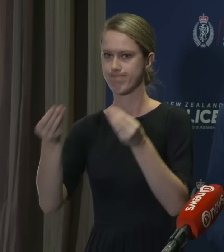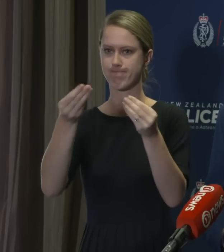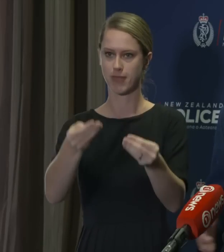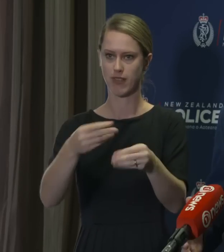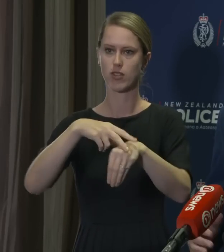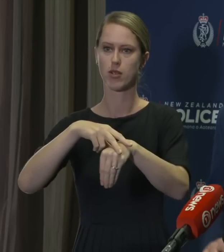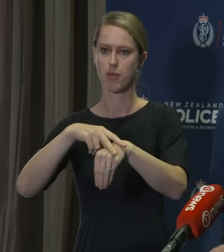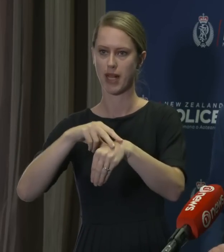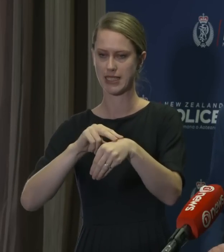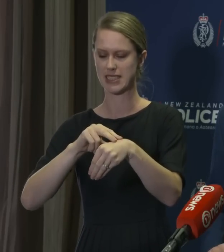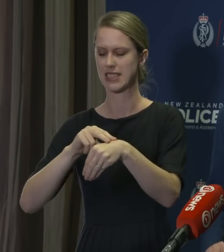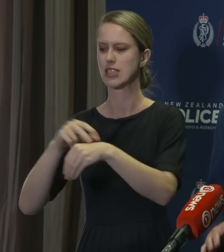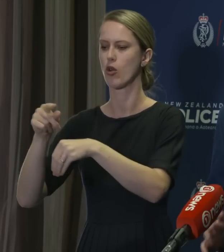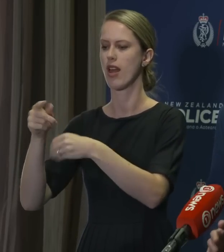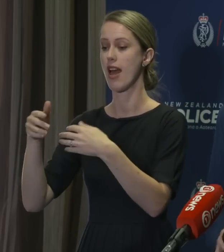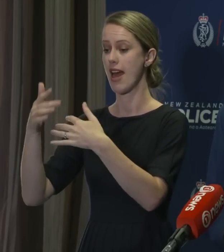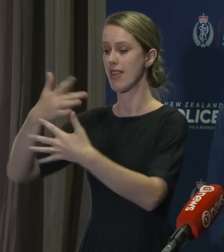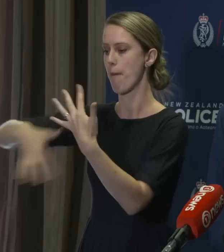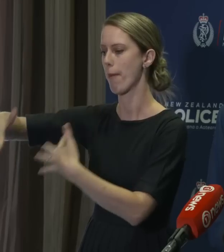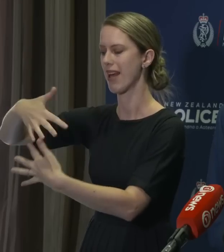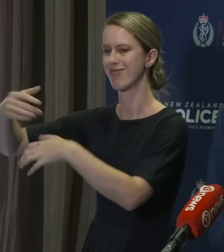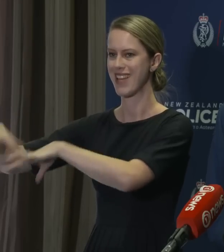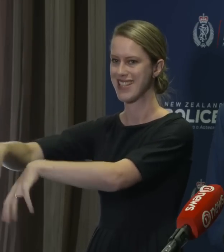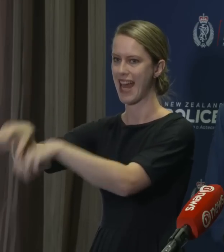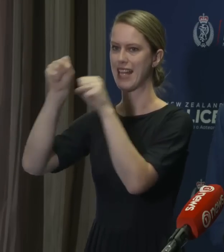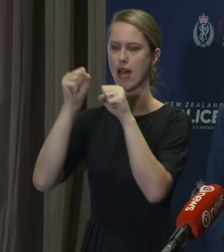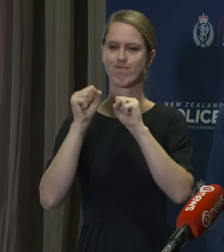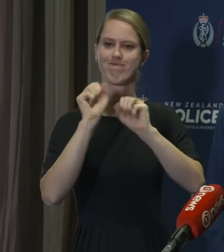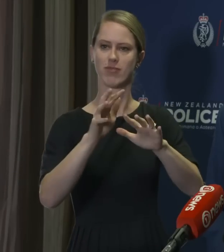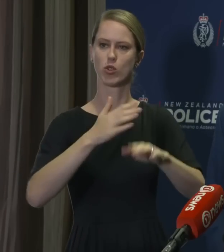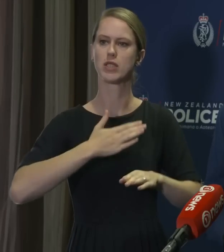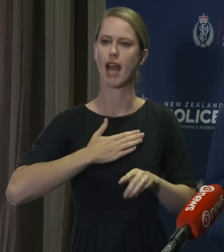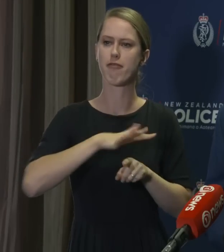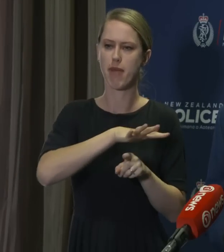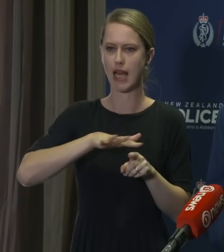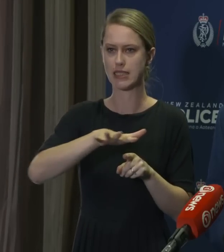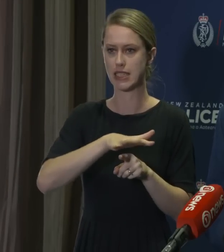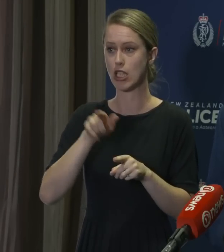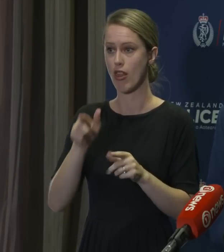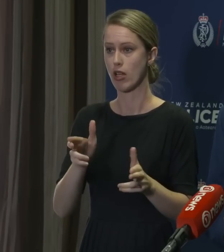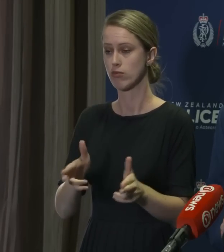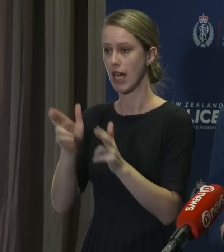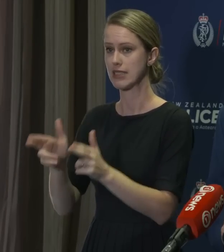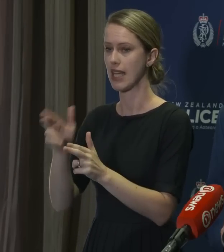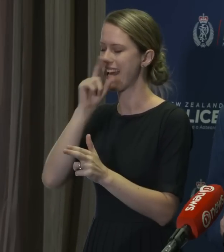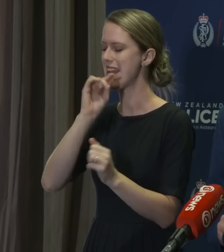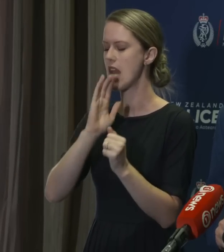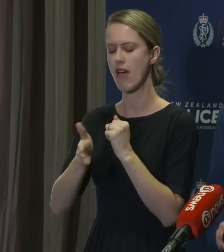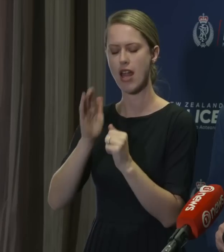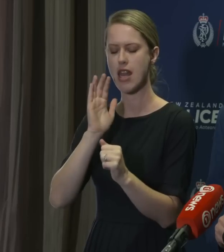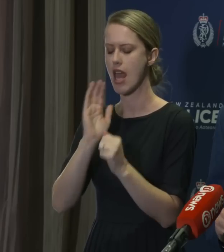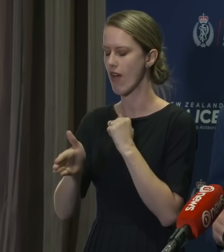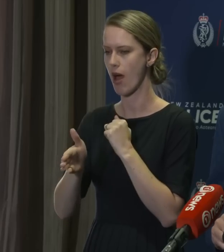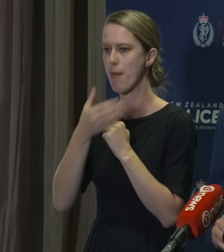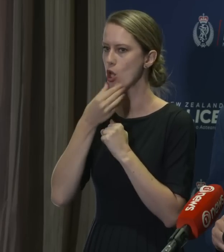them out of circulation and into a place of safekeeping, so those firearms can never be